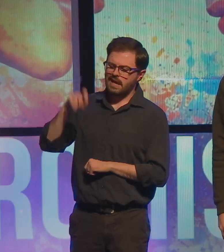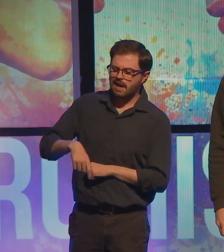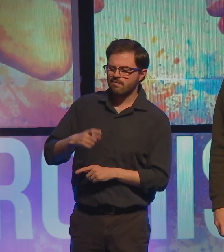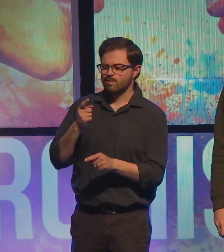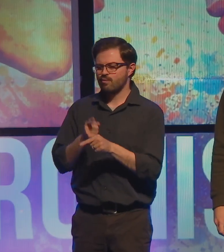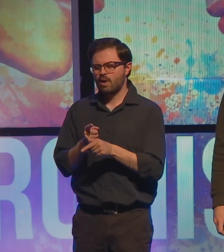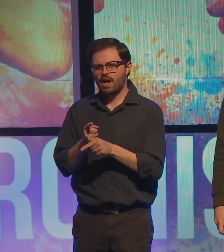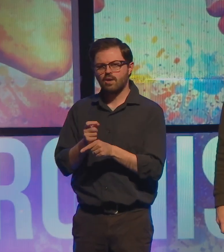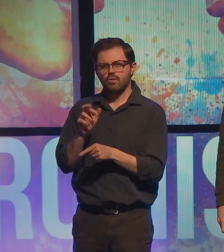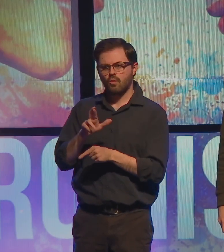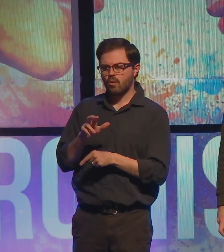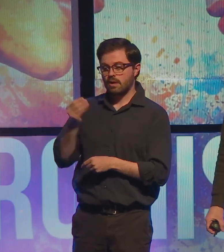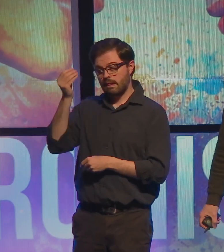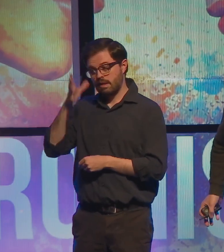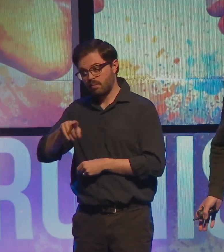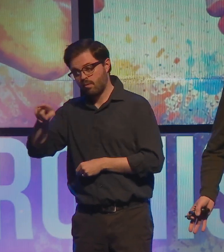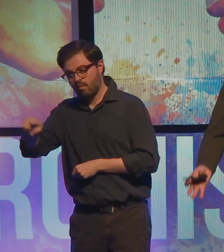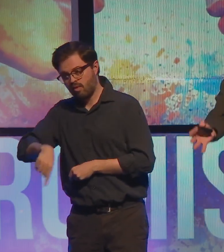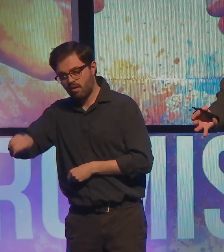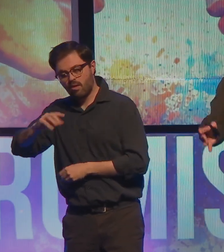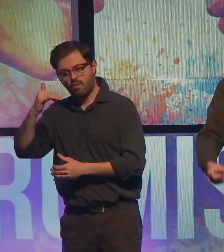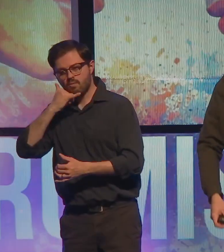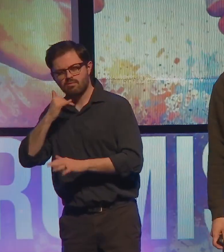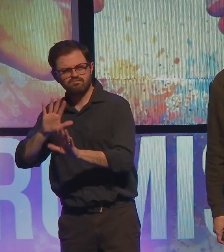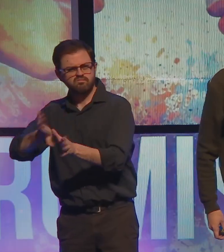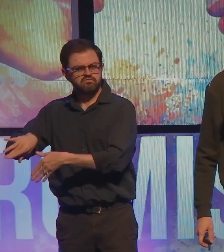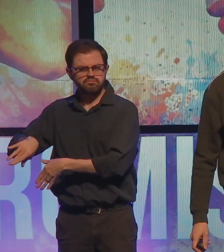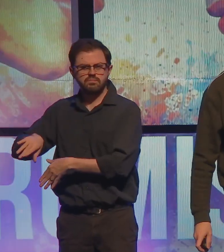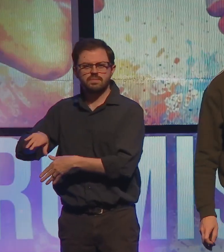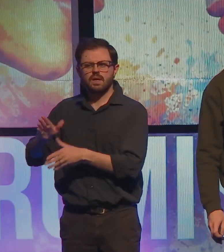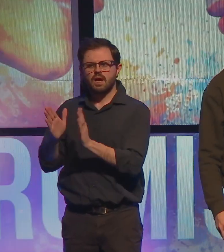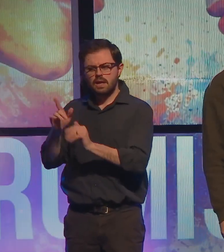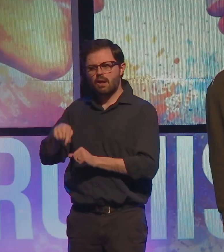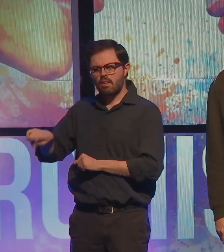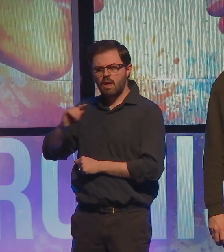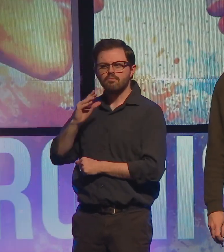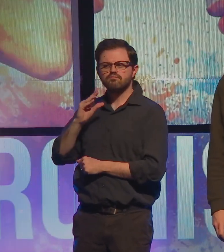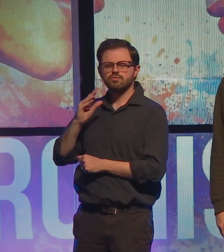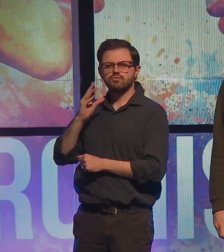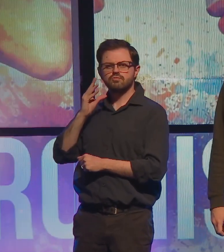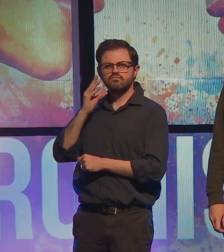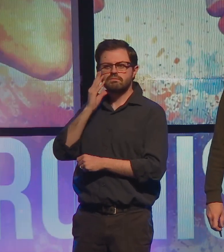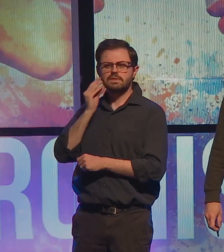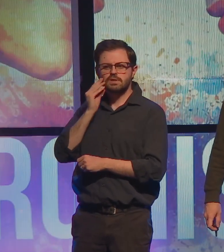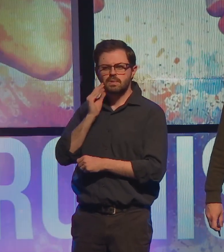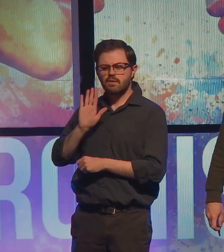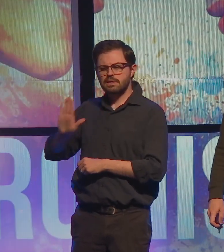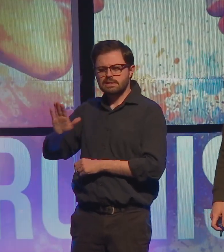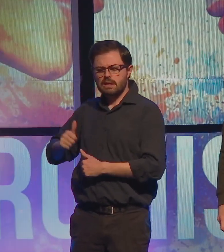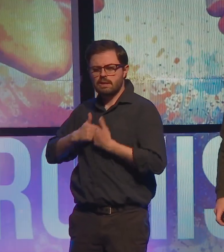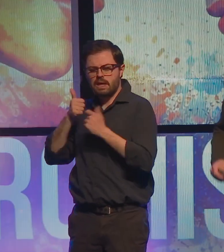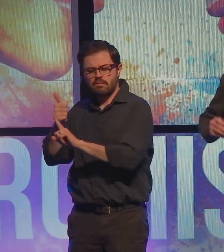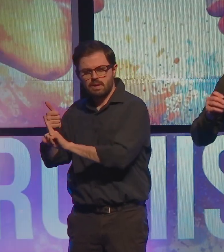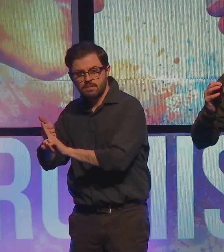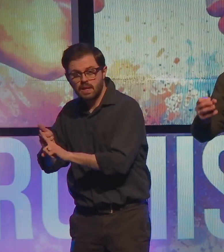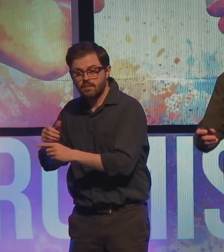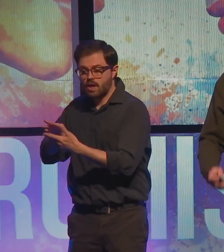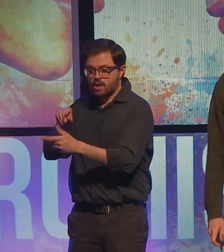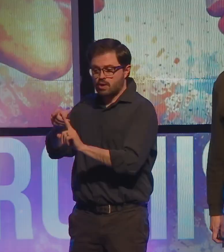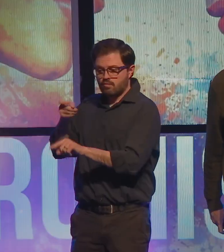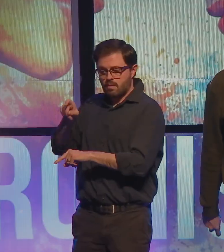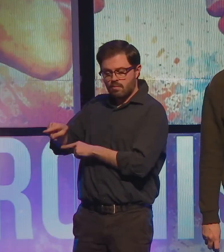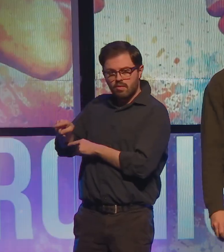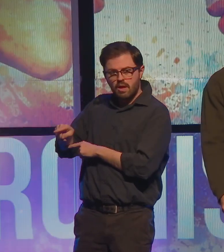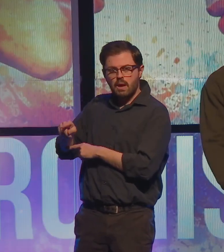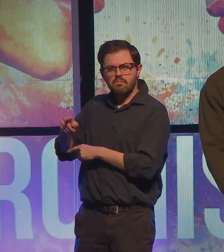were wrong. Let others walk a different path and love them in their path. Learn from them on their path. Live a life